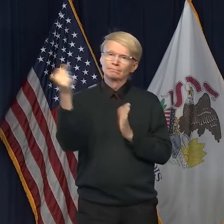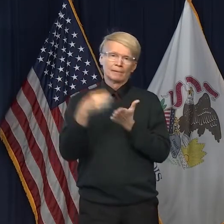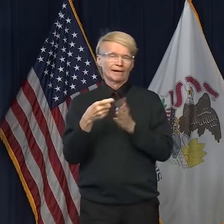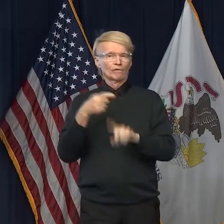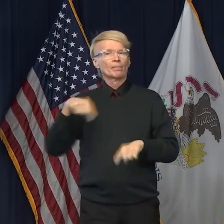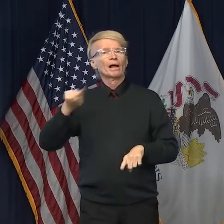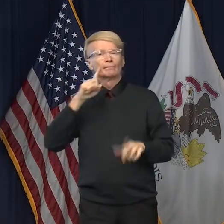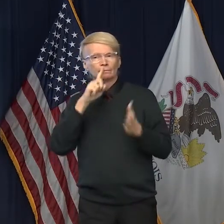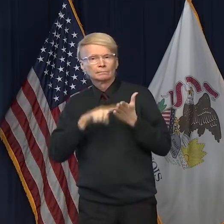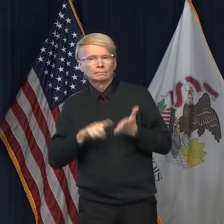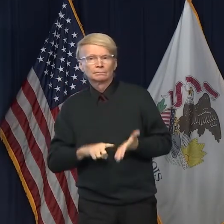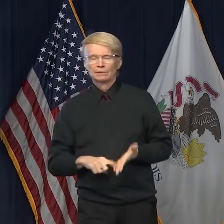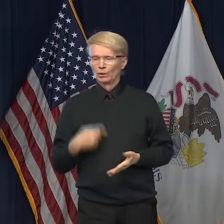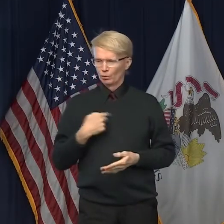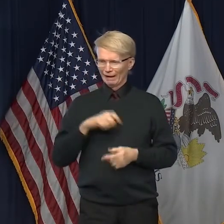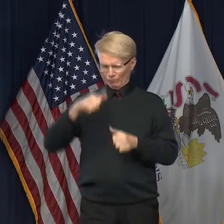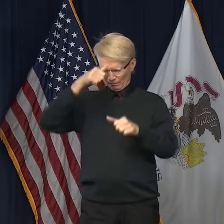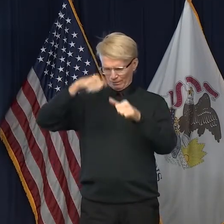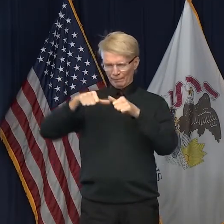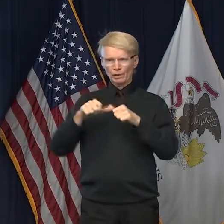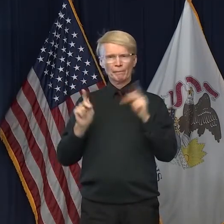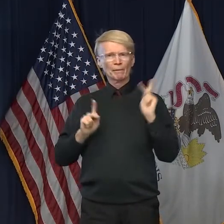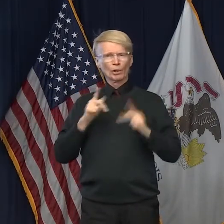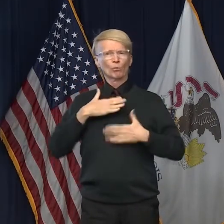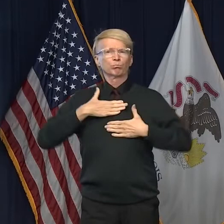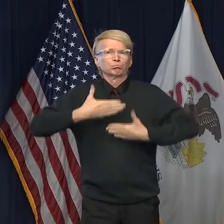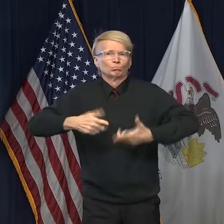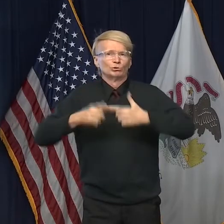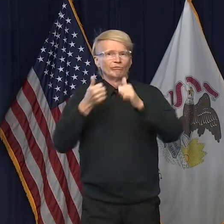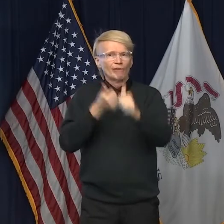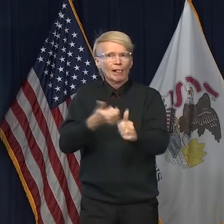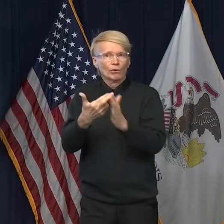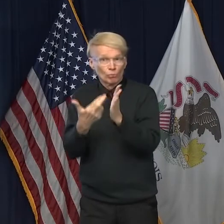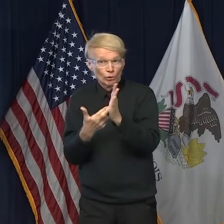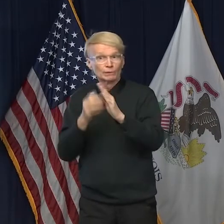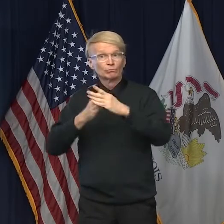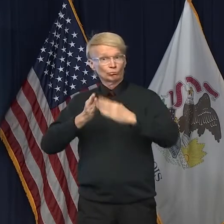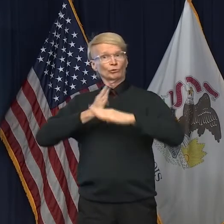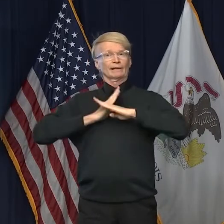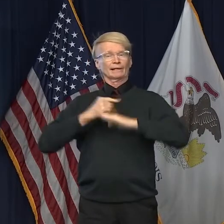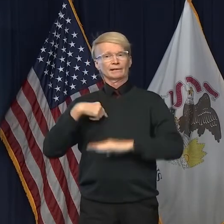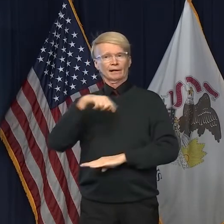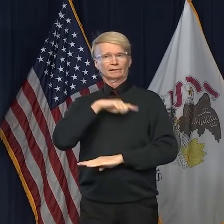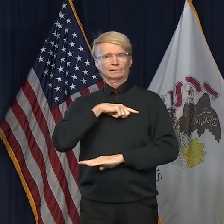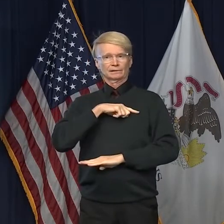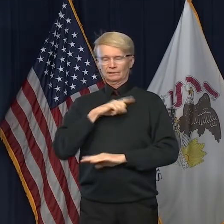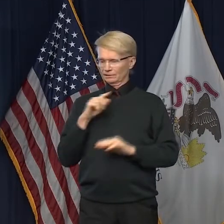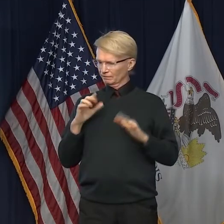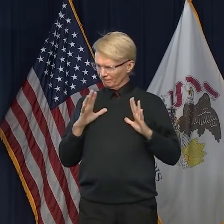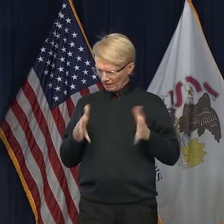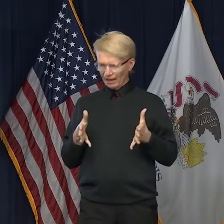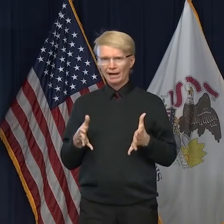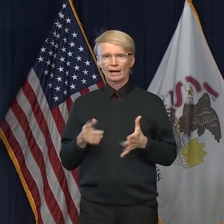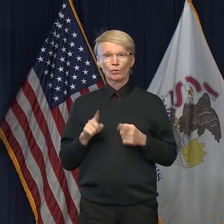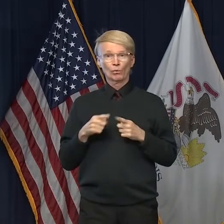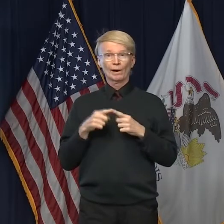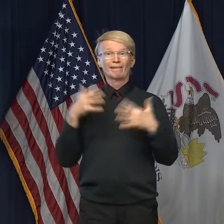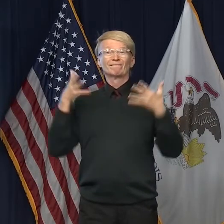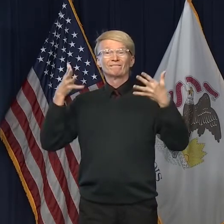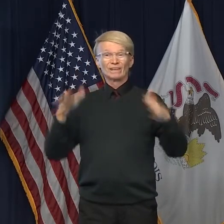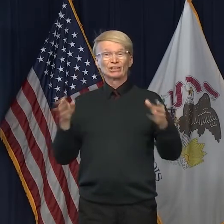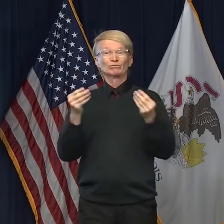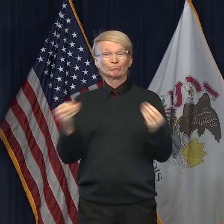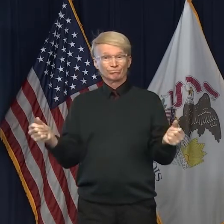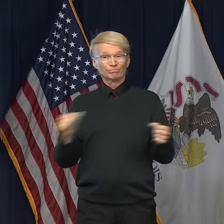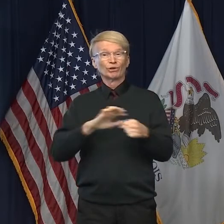who was protecting us, which business owners and businesses and bar owners were protecting us. When we get past this pandemic, I